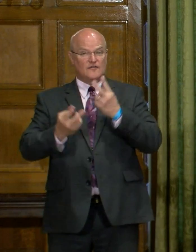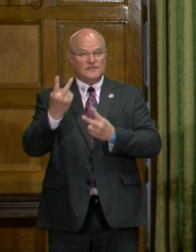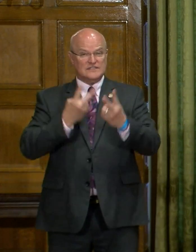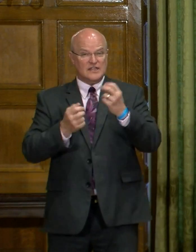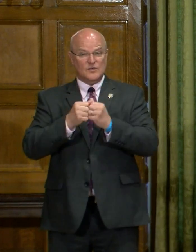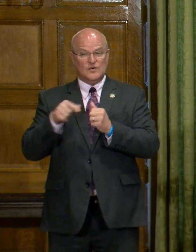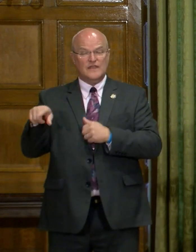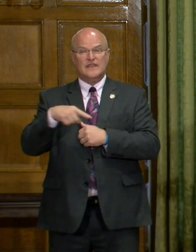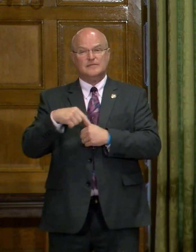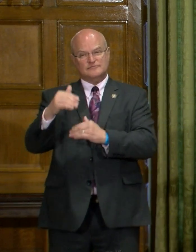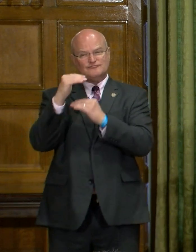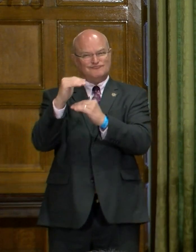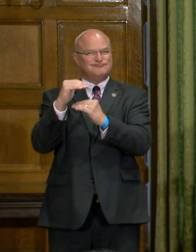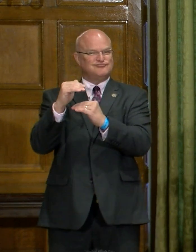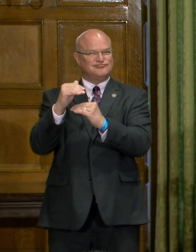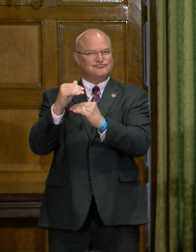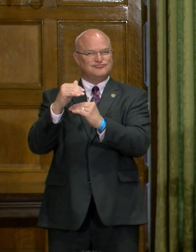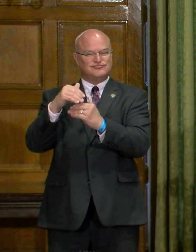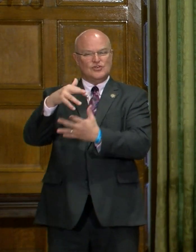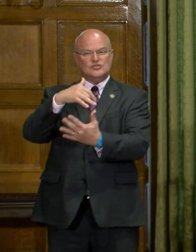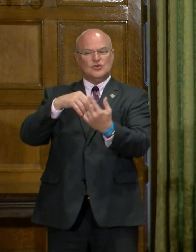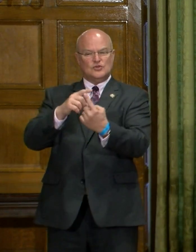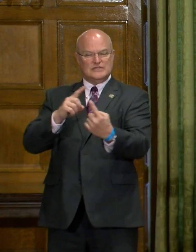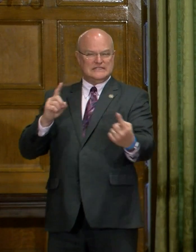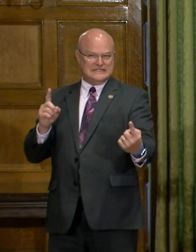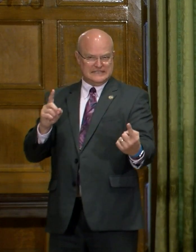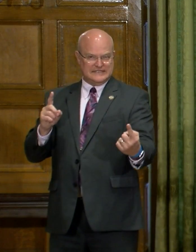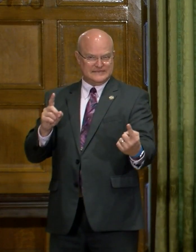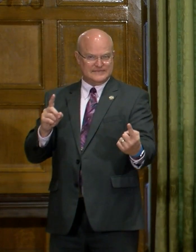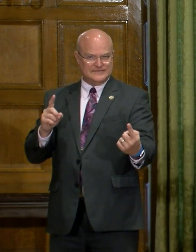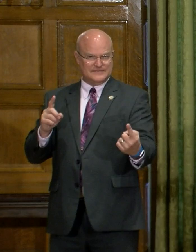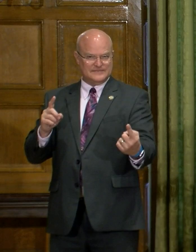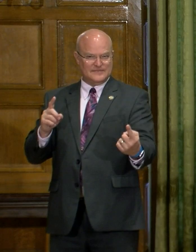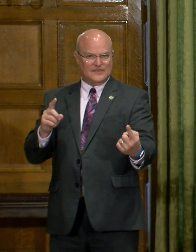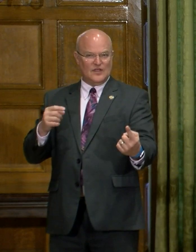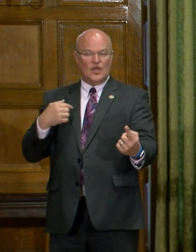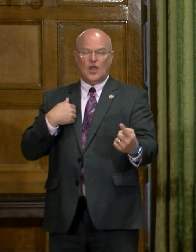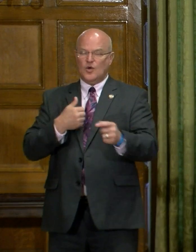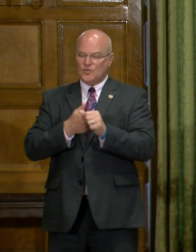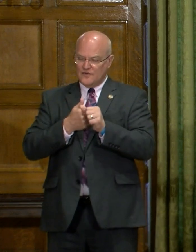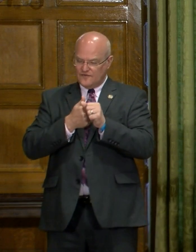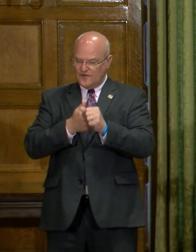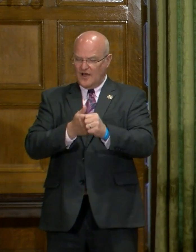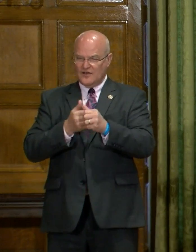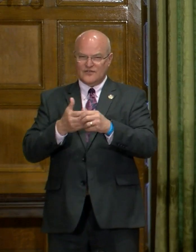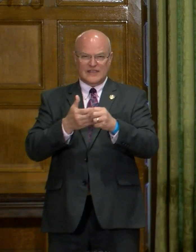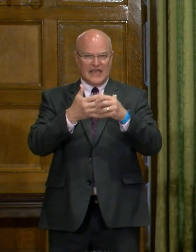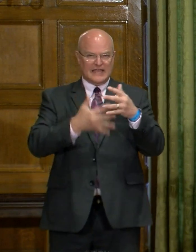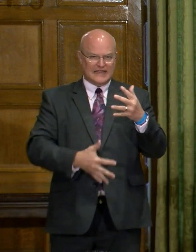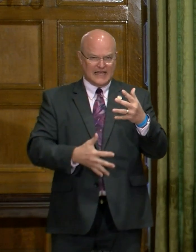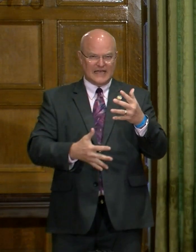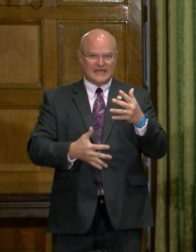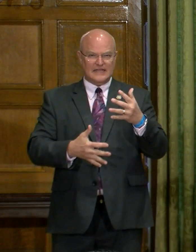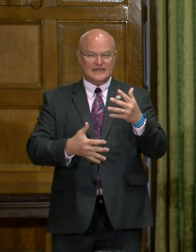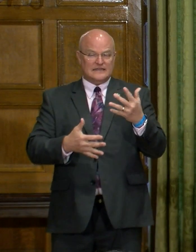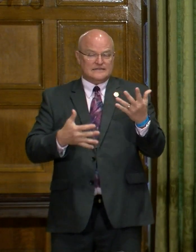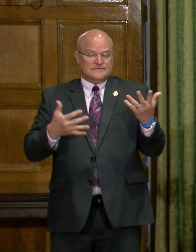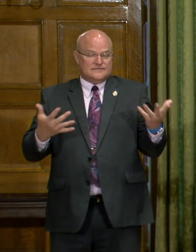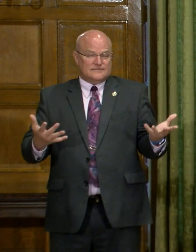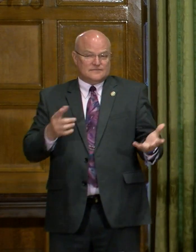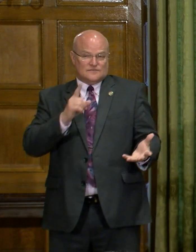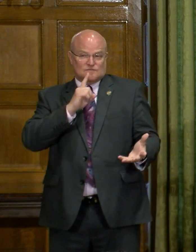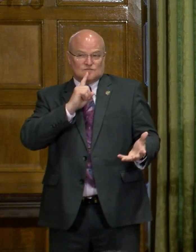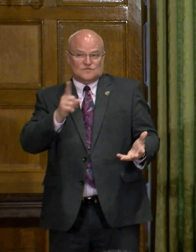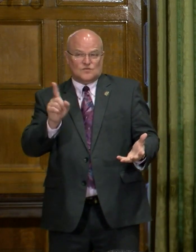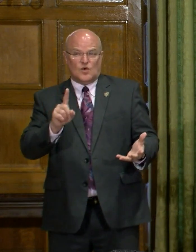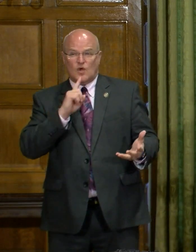visitations with them have been restricted. They've been socially distant, and we follow all those guidelines. And it's just the reality of where we